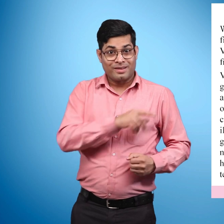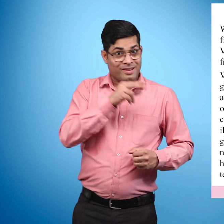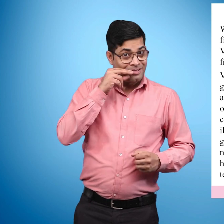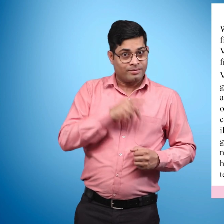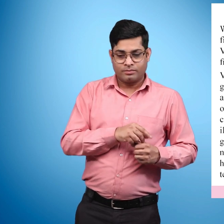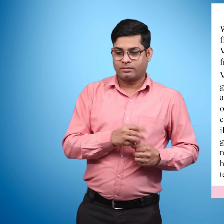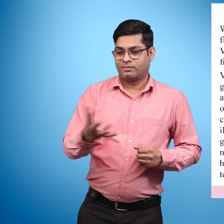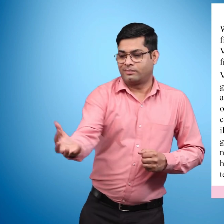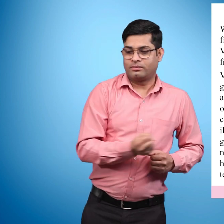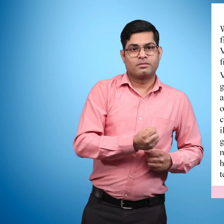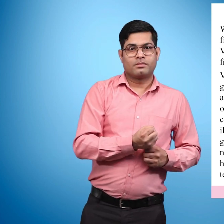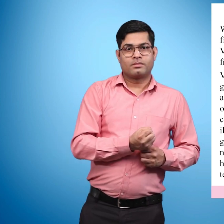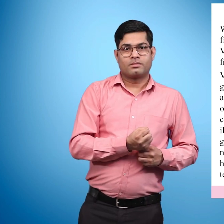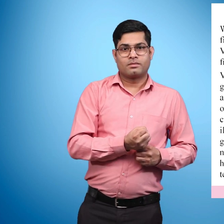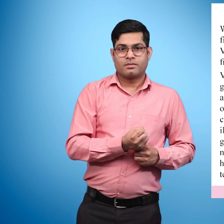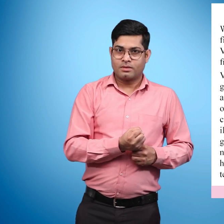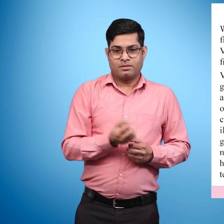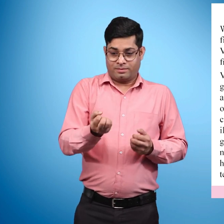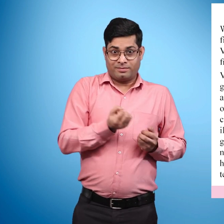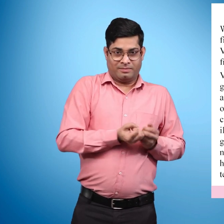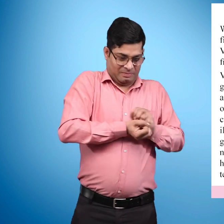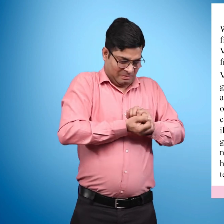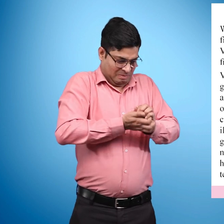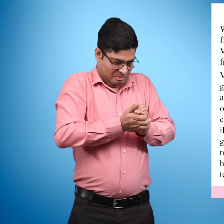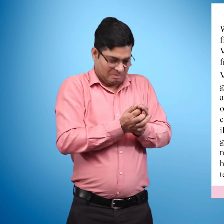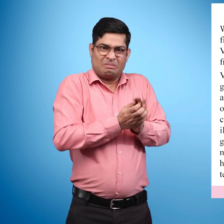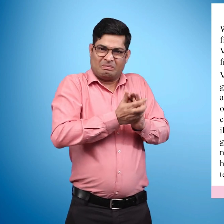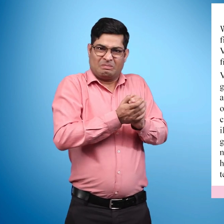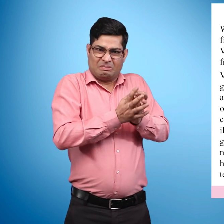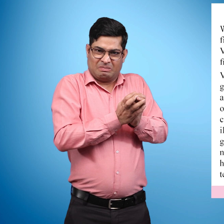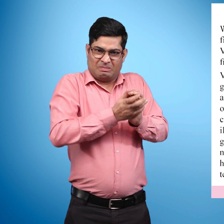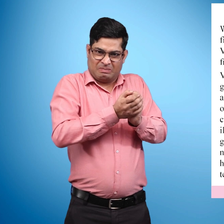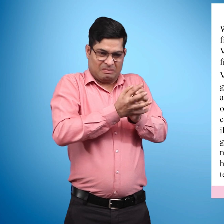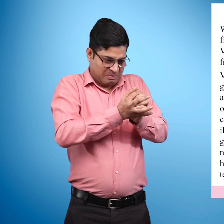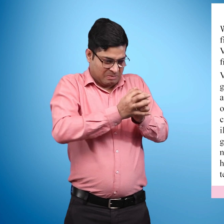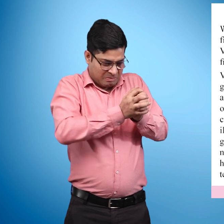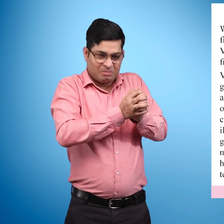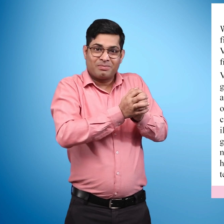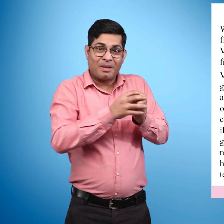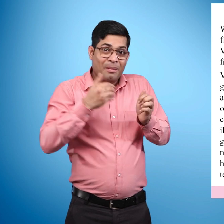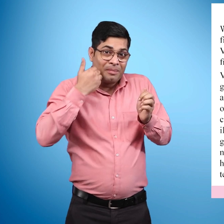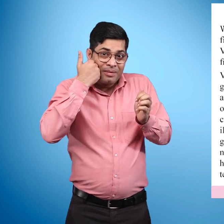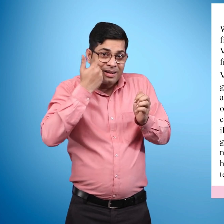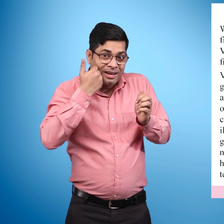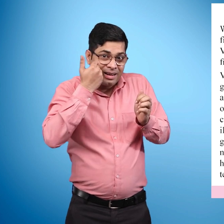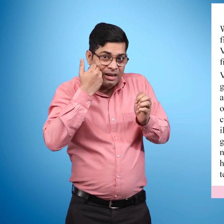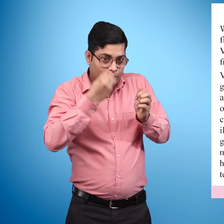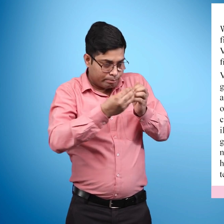Vijay Singh snatched the rock from the ghost and placed it between both hands and squeezed. At once, the